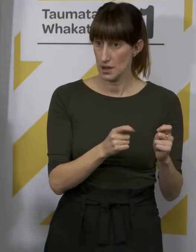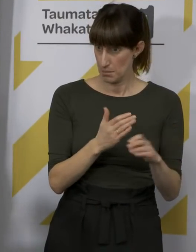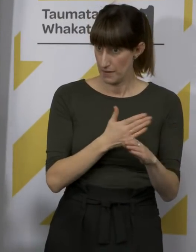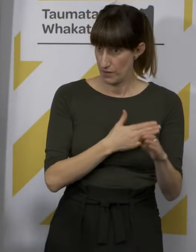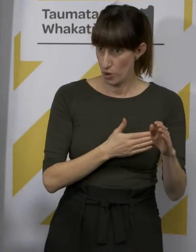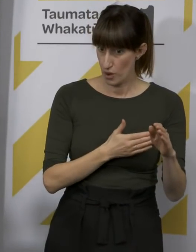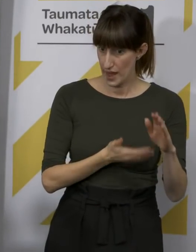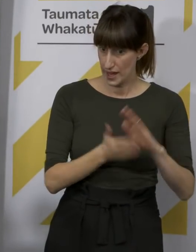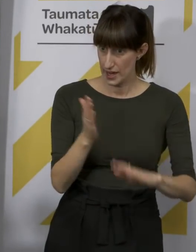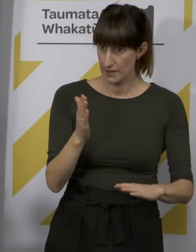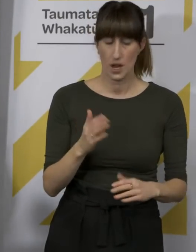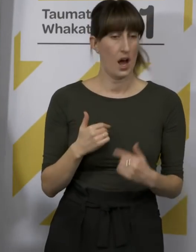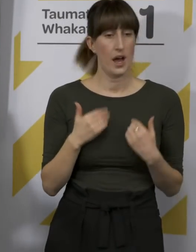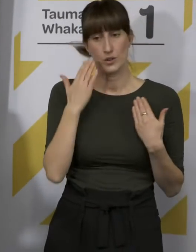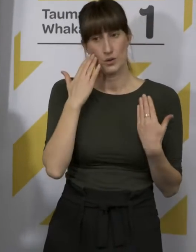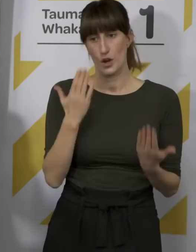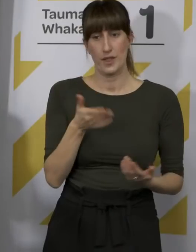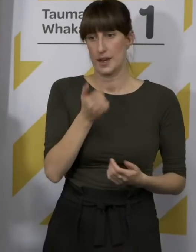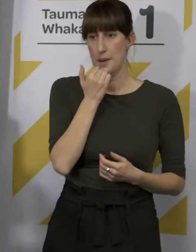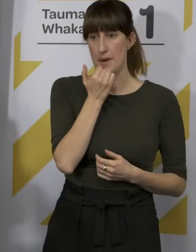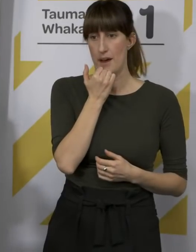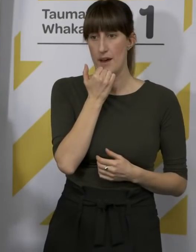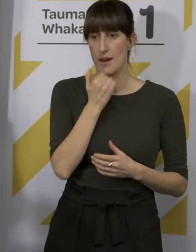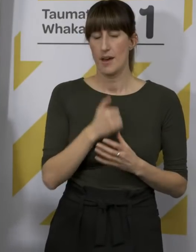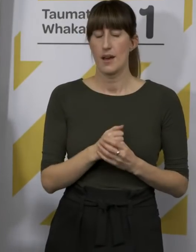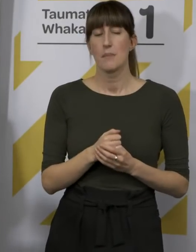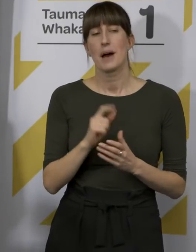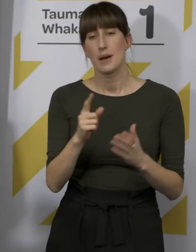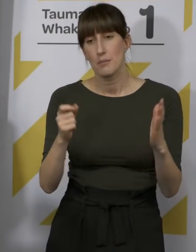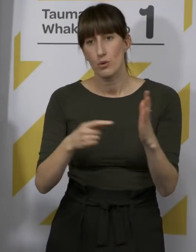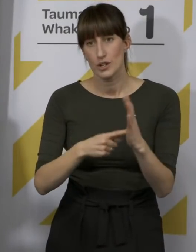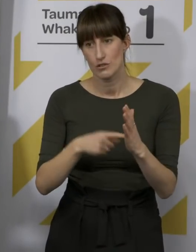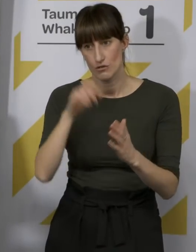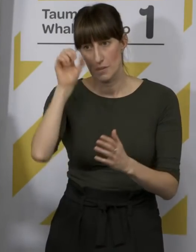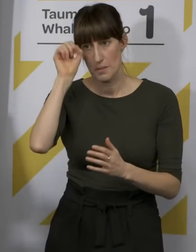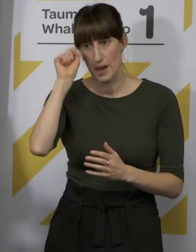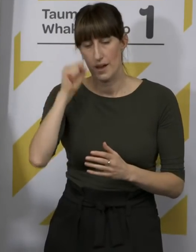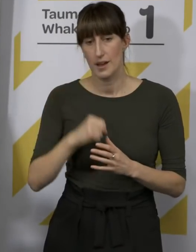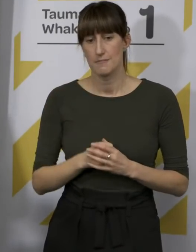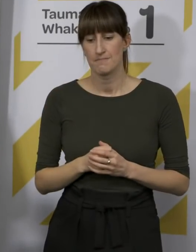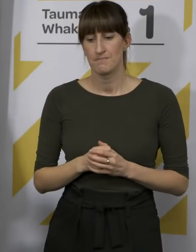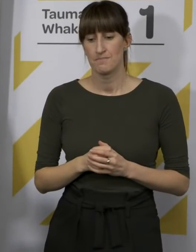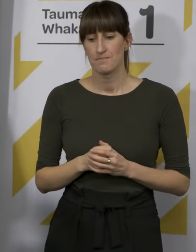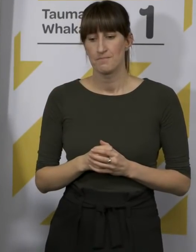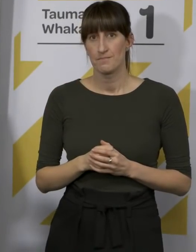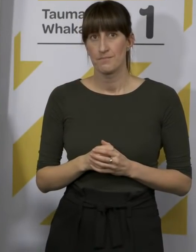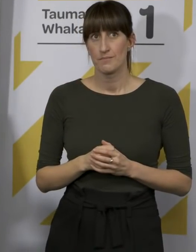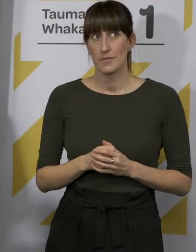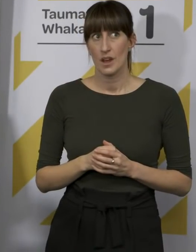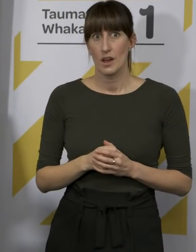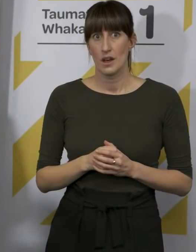before they departed, I don't. And again, the key point here is some of them it was day